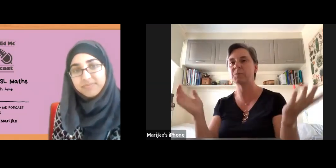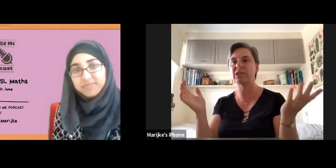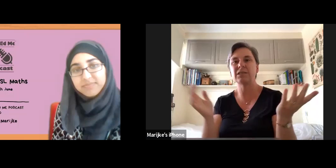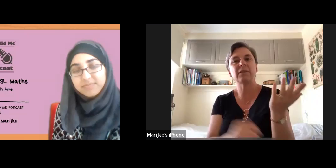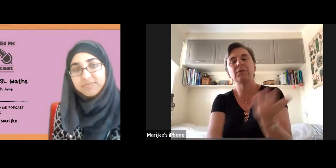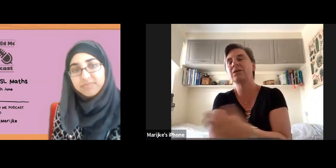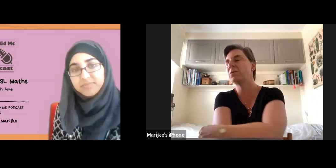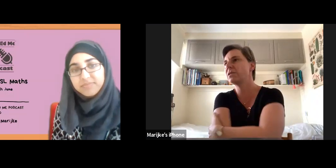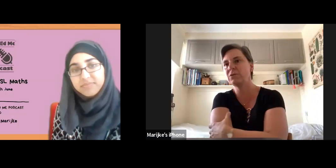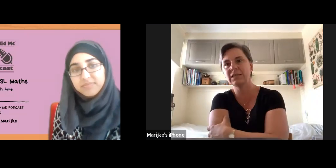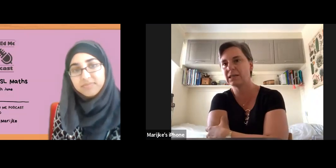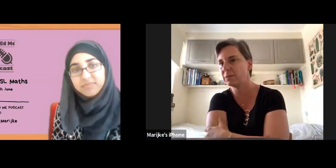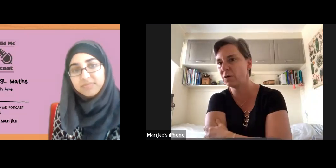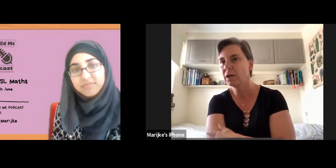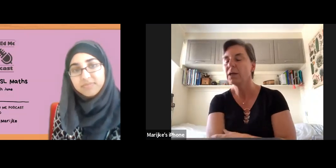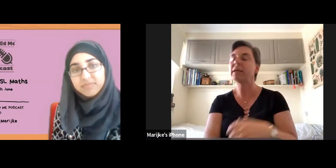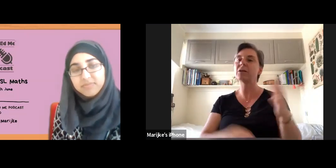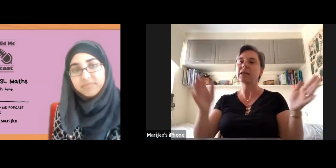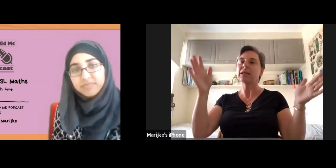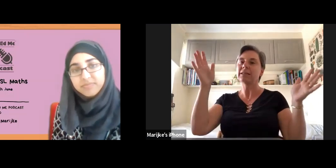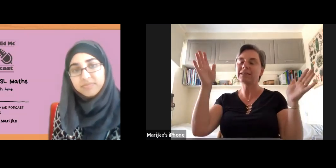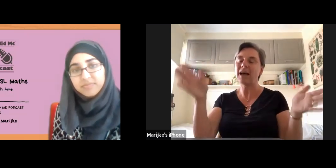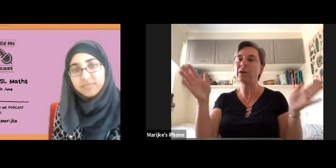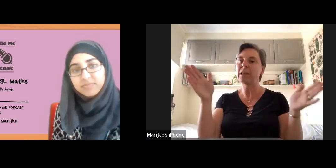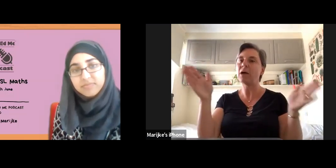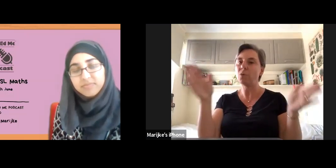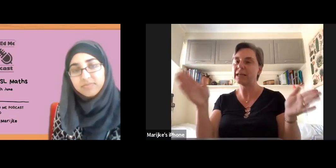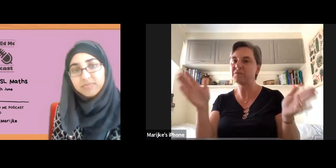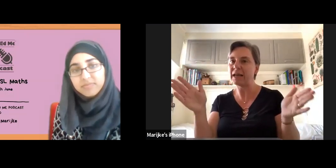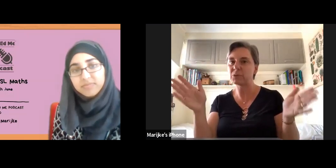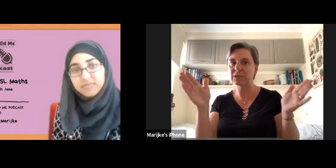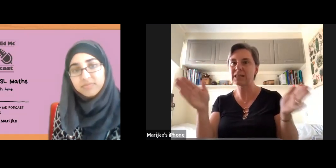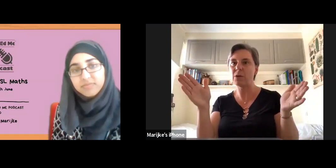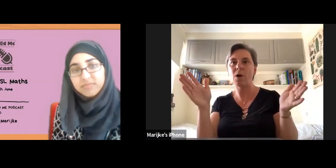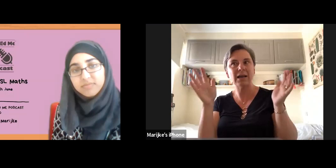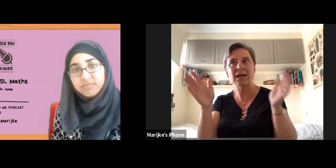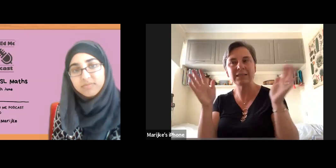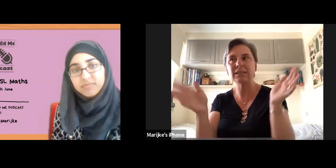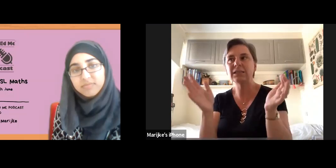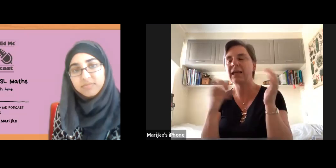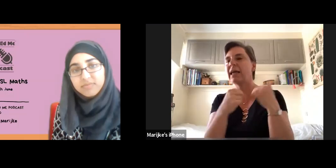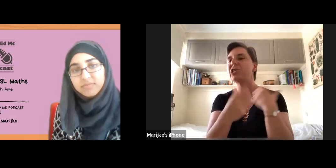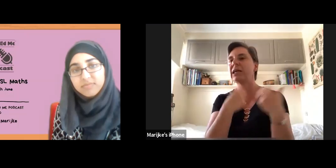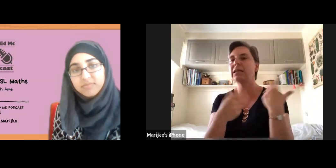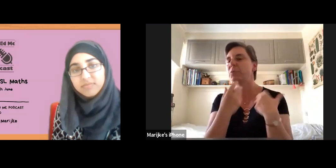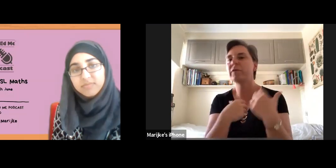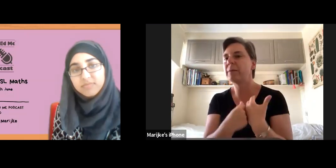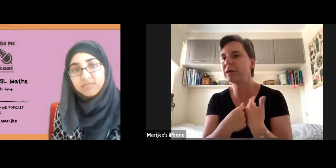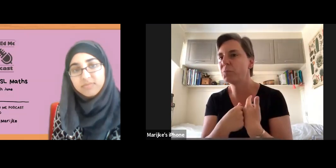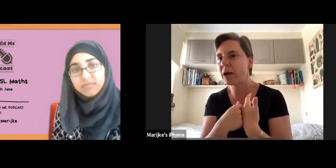spreadsheets. And I thought, I don't want to do this anymore, because the time when I was head of maths was a time where I didn't engage in and improving my own